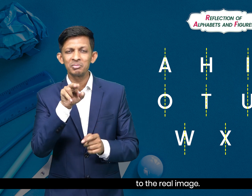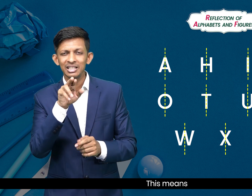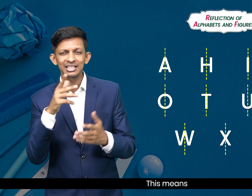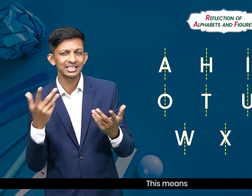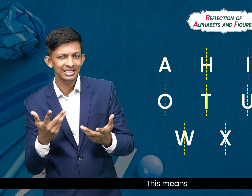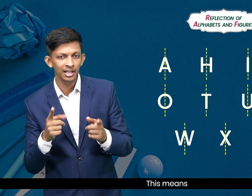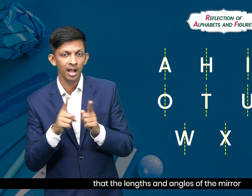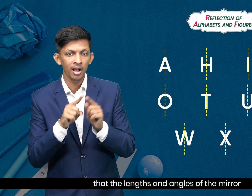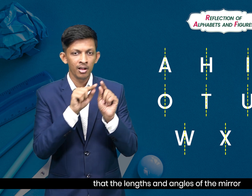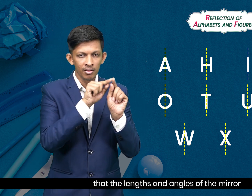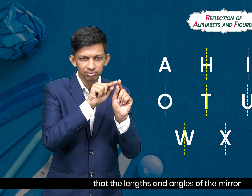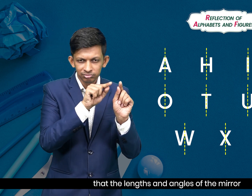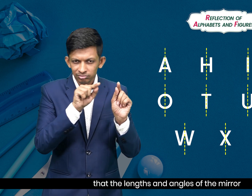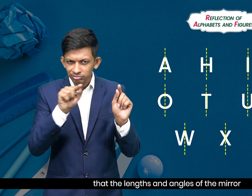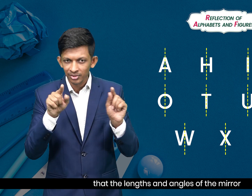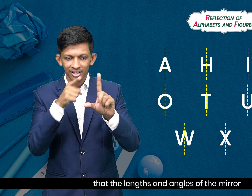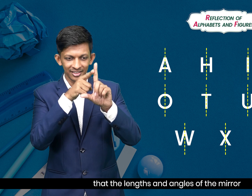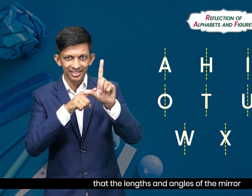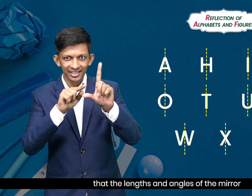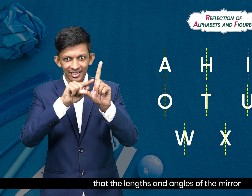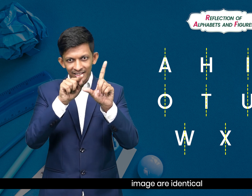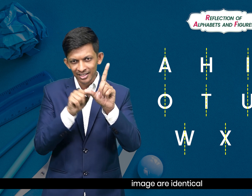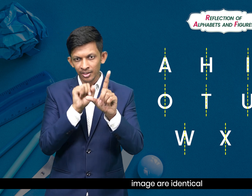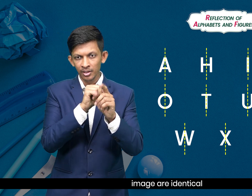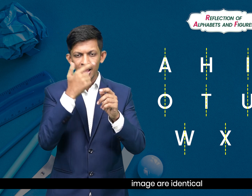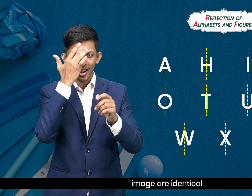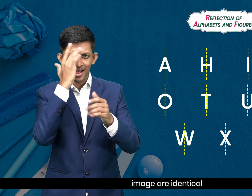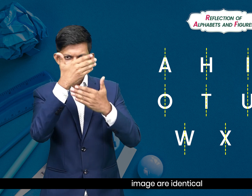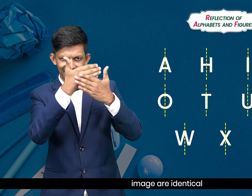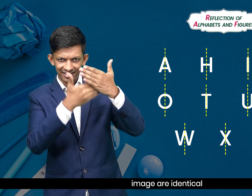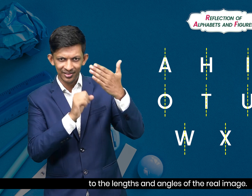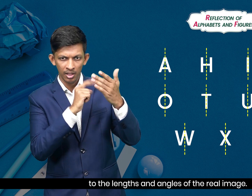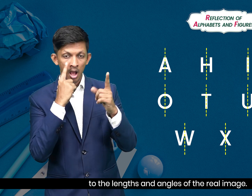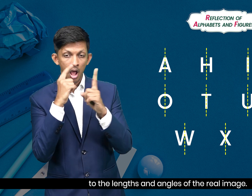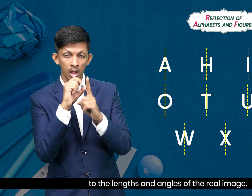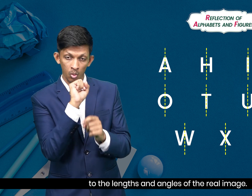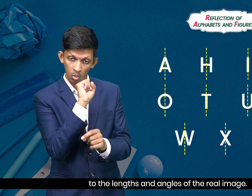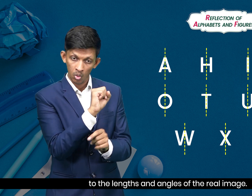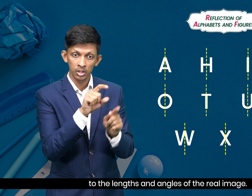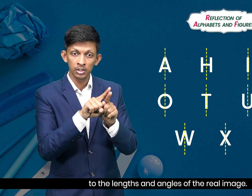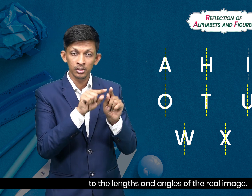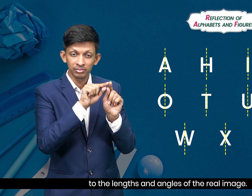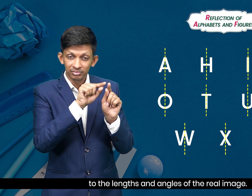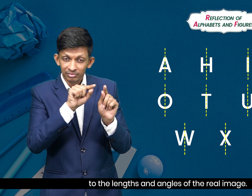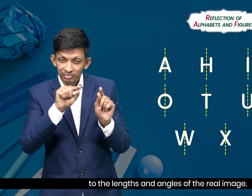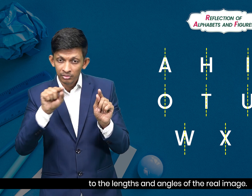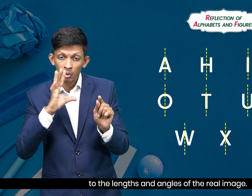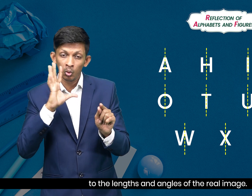This means that the lens and angles of the mirror image are identical to the lens and angles of the real image.